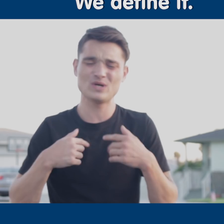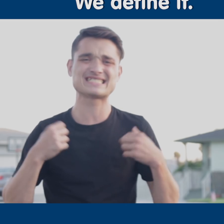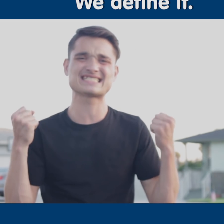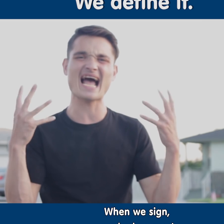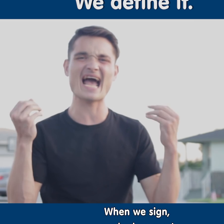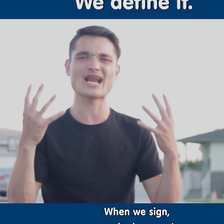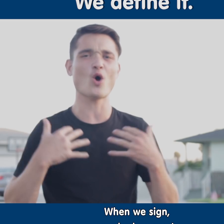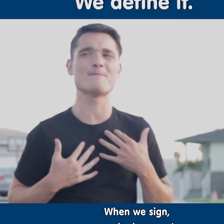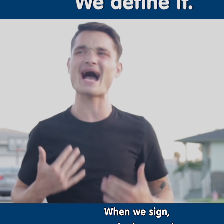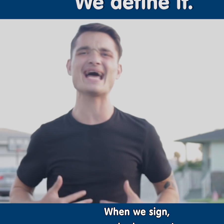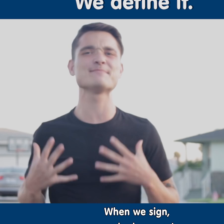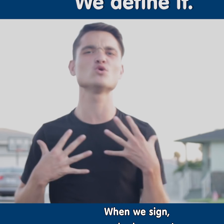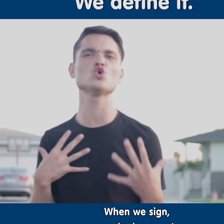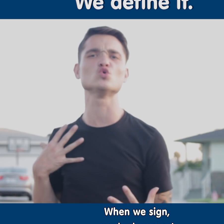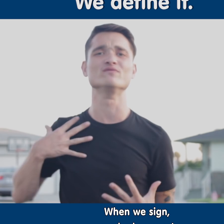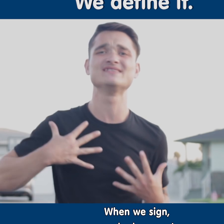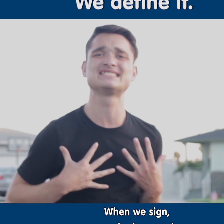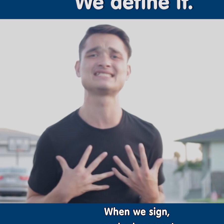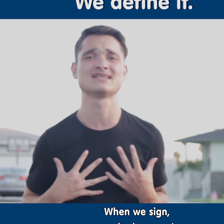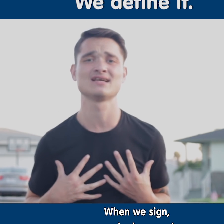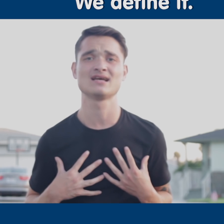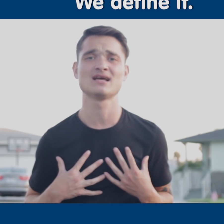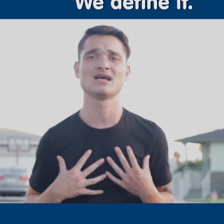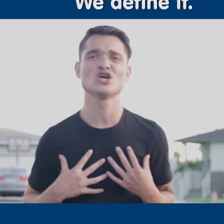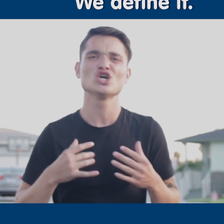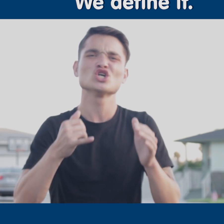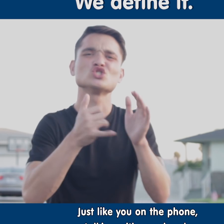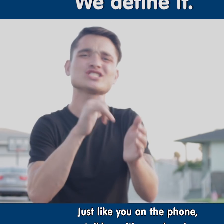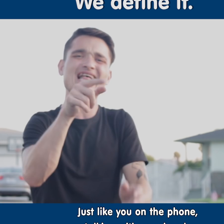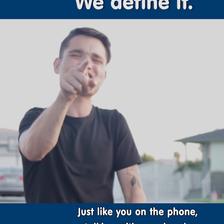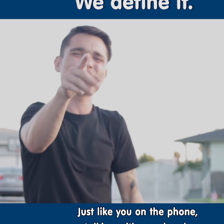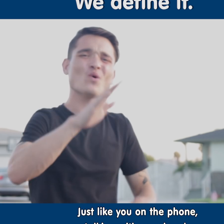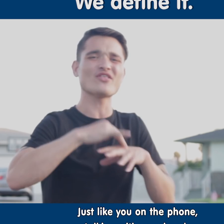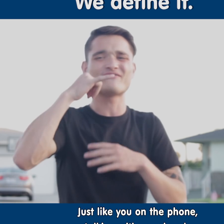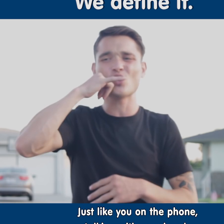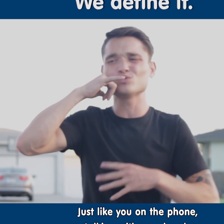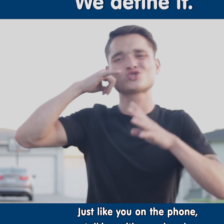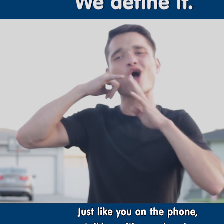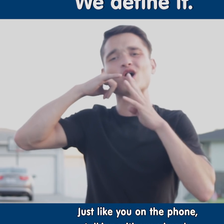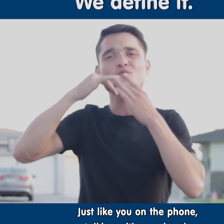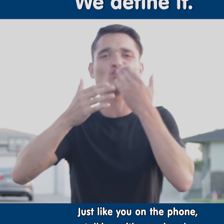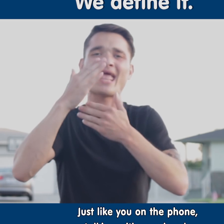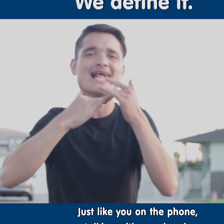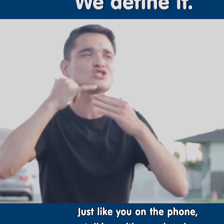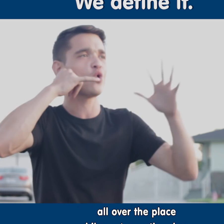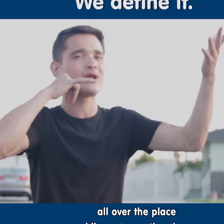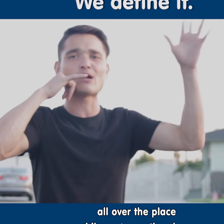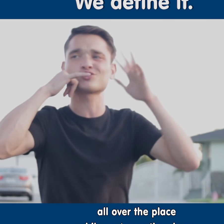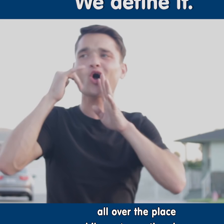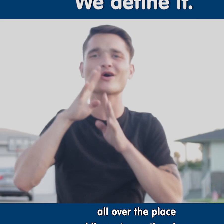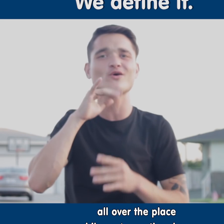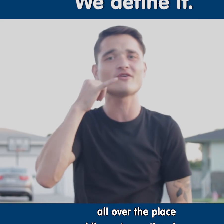When we sign, our body moves. Just like you on the phone talking with your hands going all over the place while you're on the